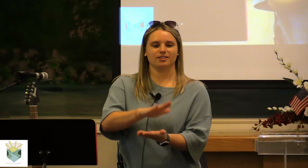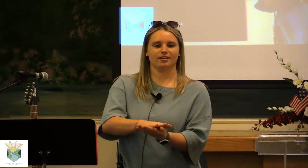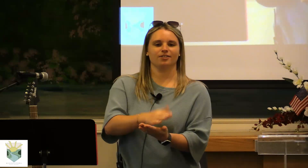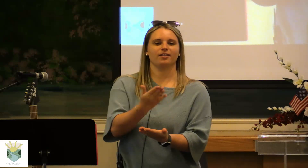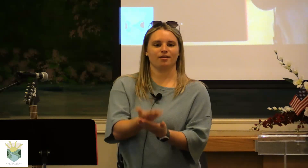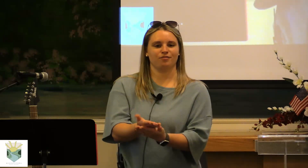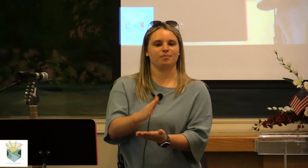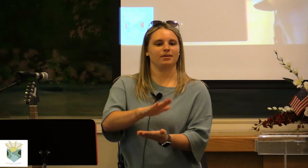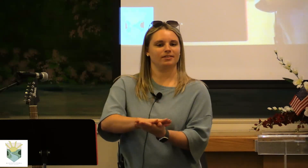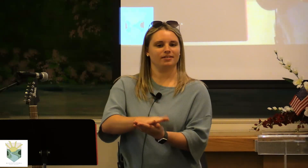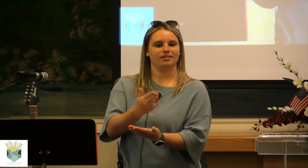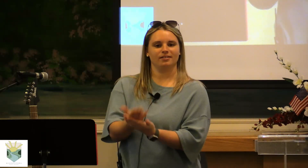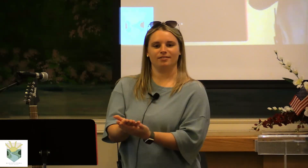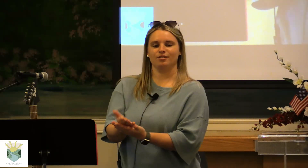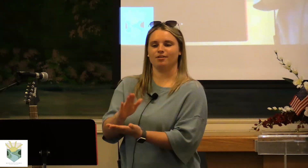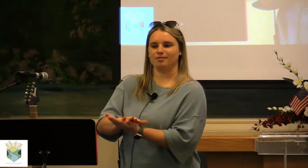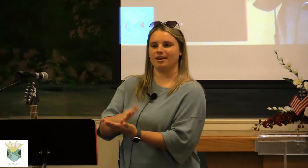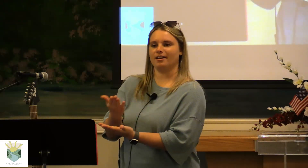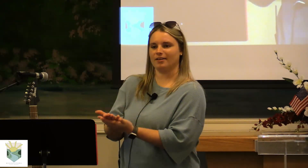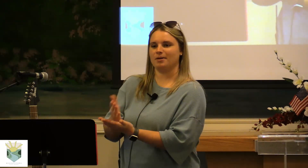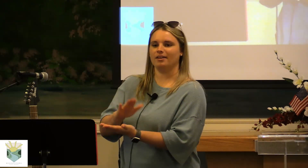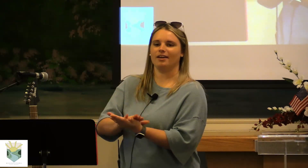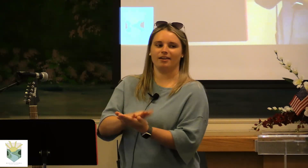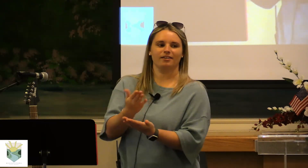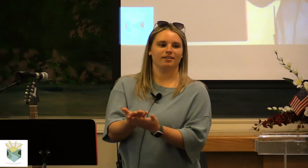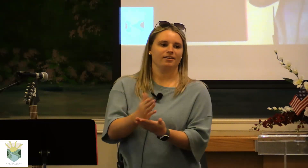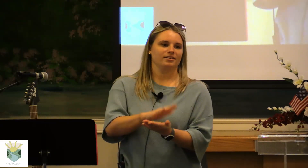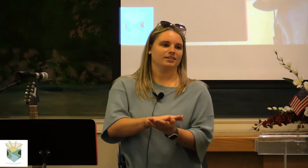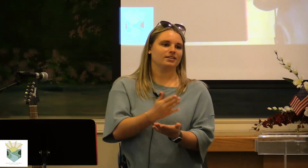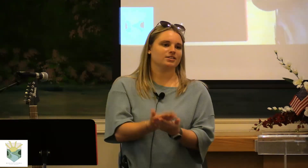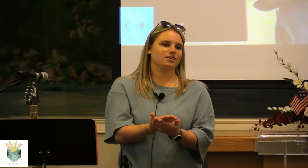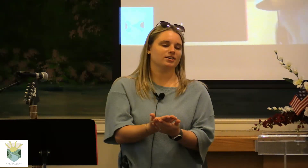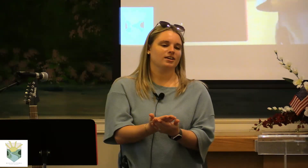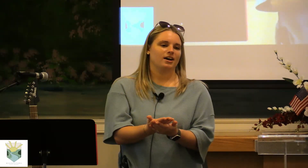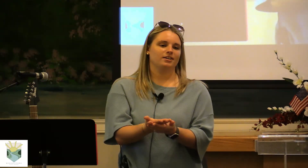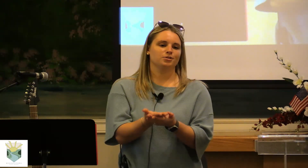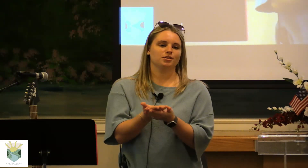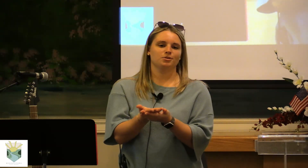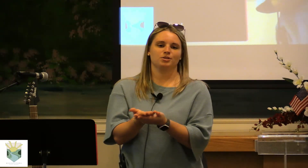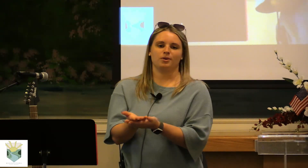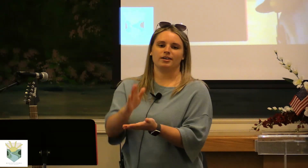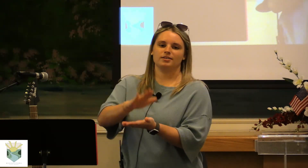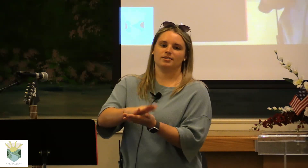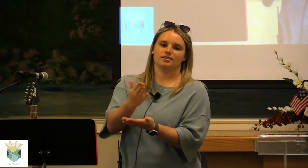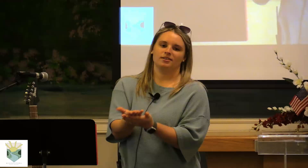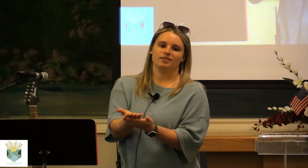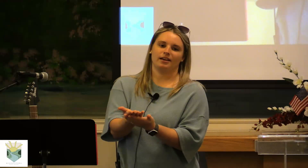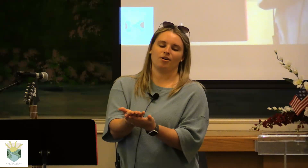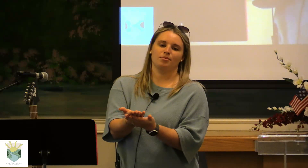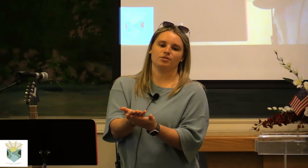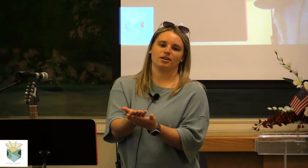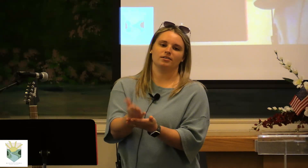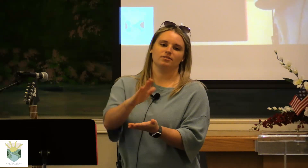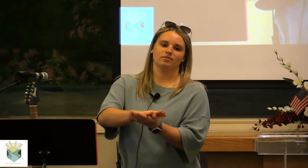you're like flipping. Like pancake. So that's cook. I usually do it twice, like on both sides. 1,